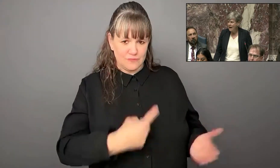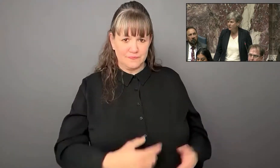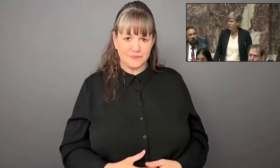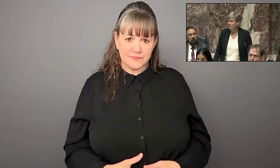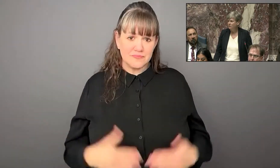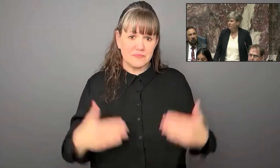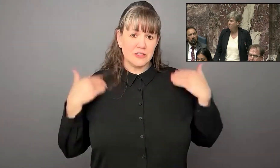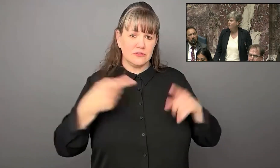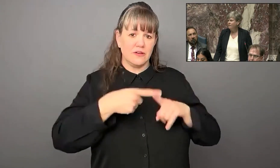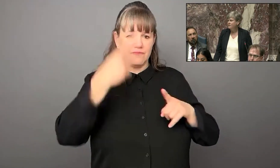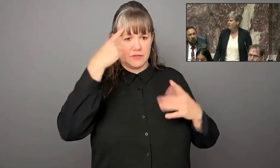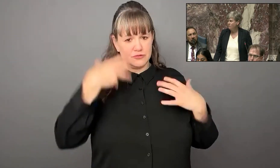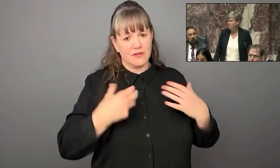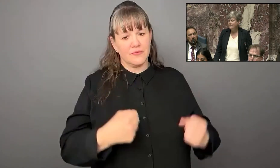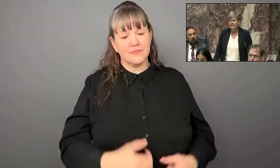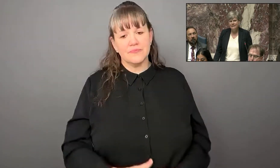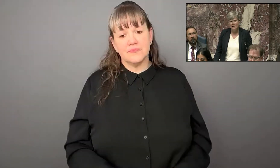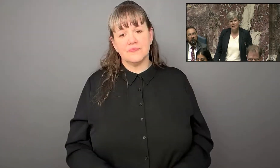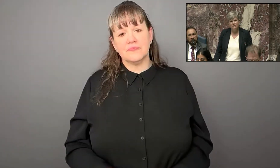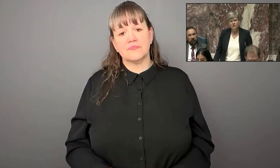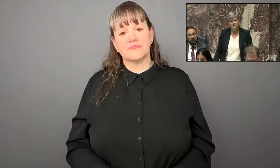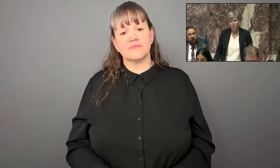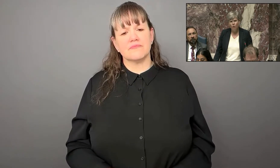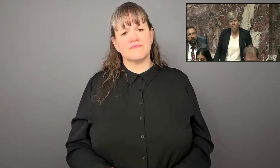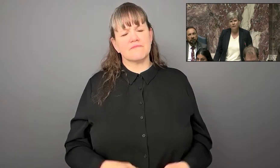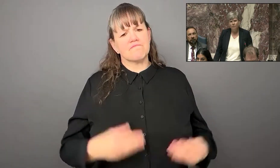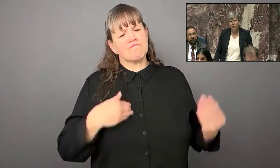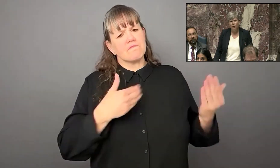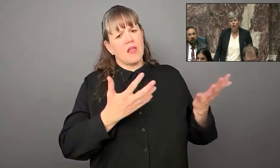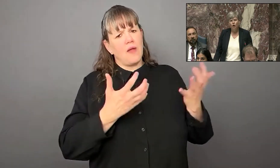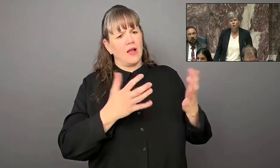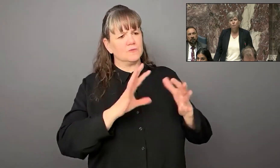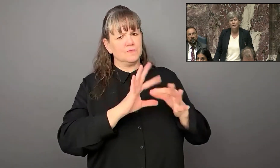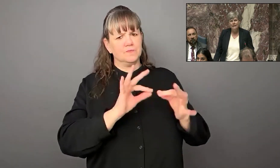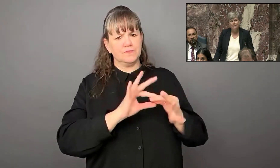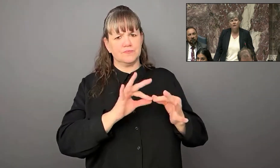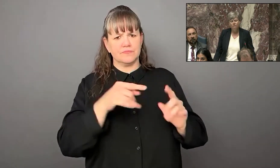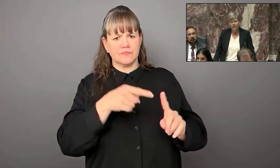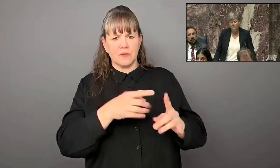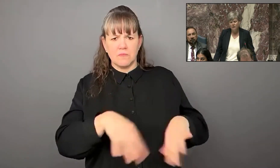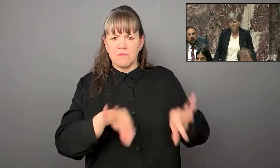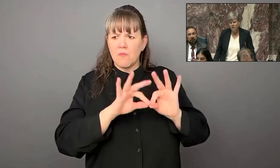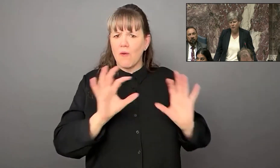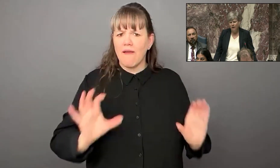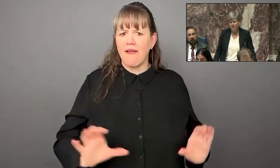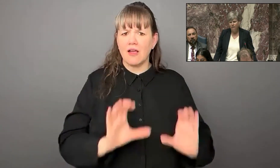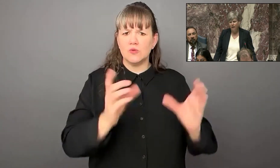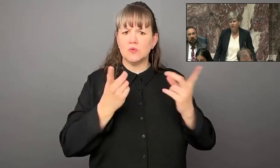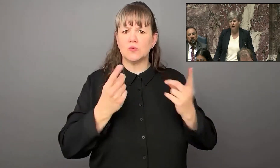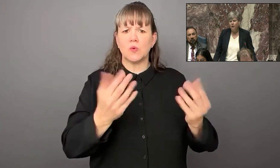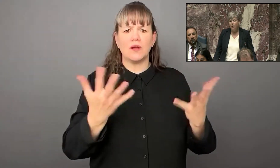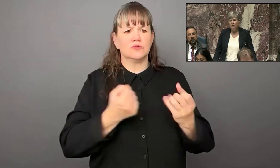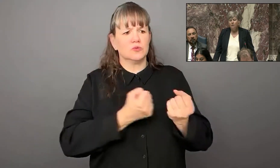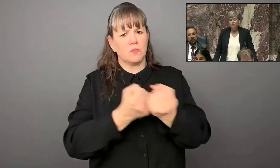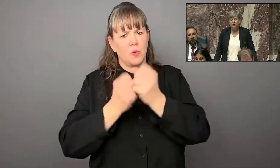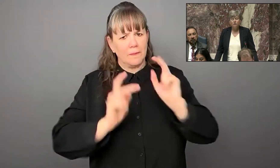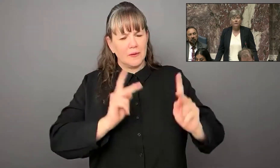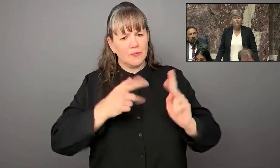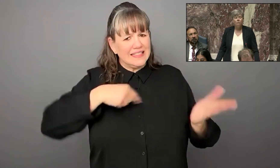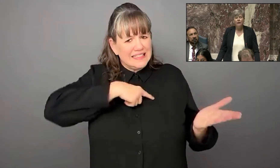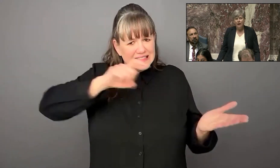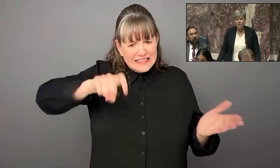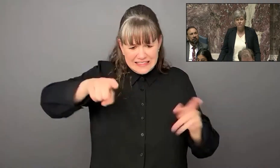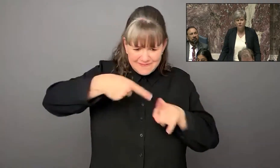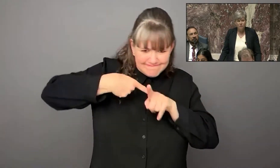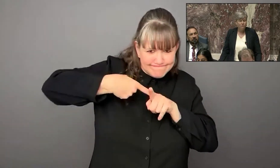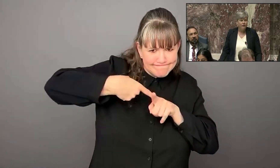and action that this government is taking to support people who need a very special kind of care. Mr. Speaker,